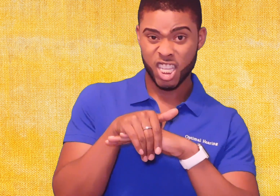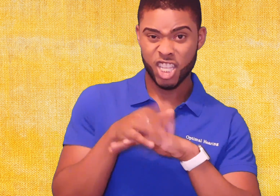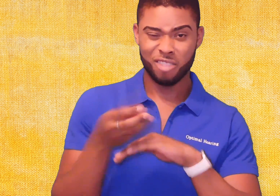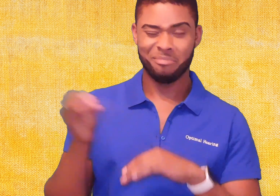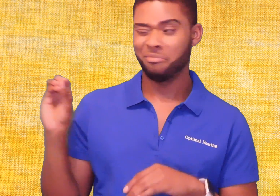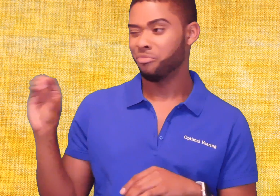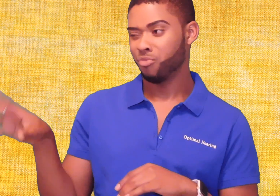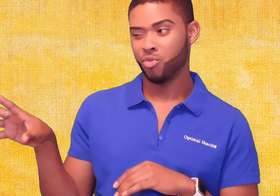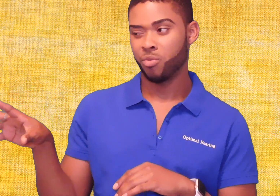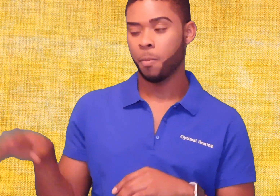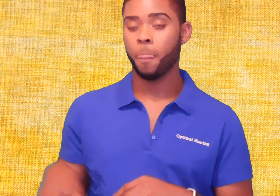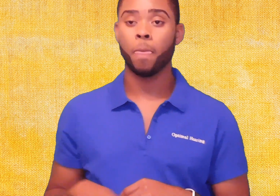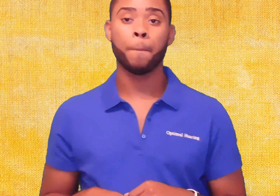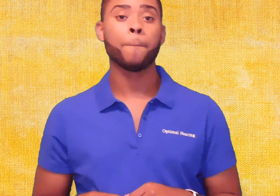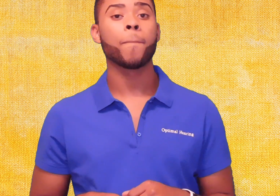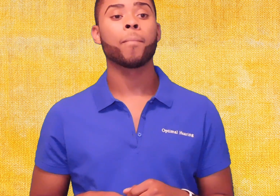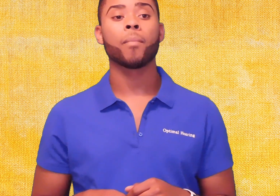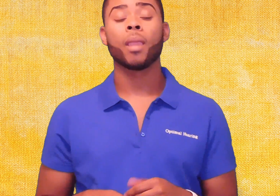Throw out your English grammar.